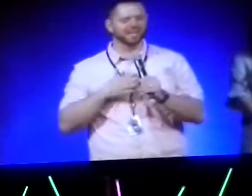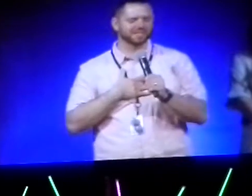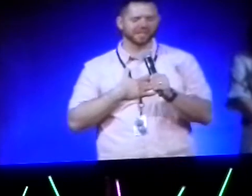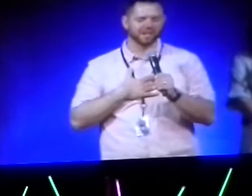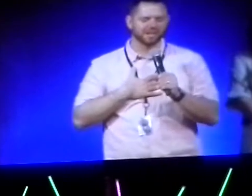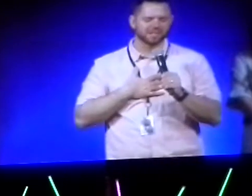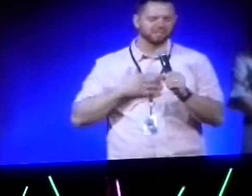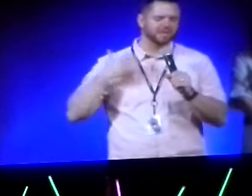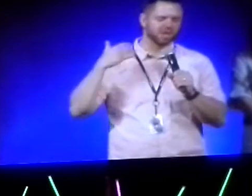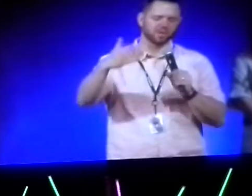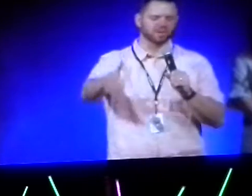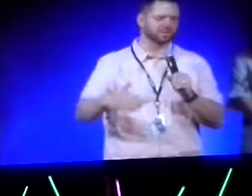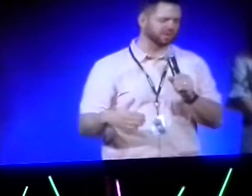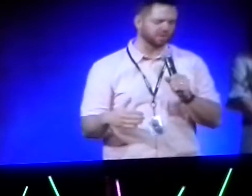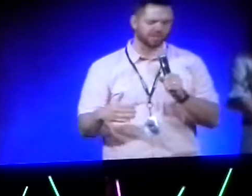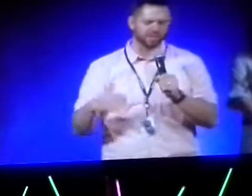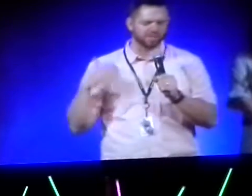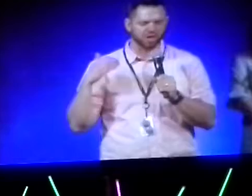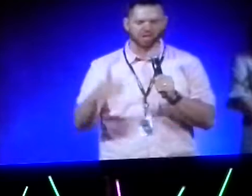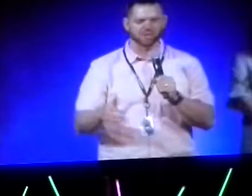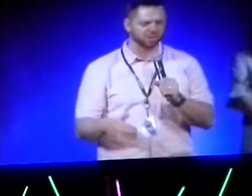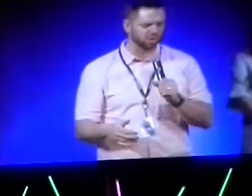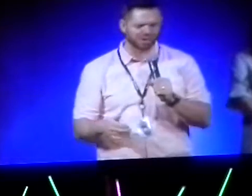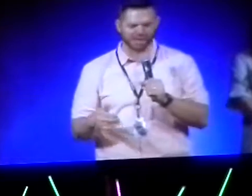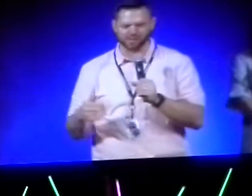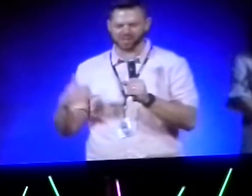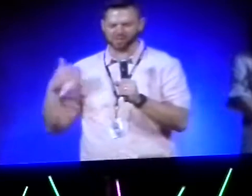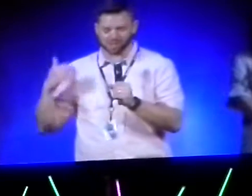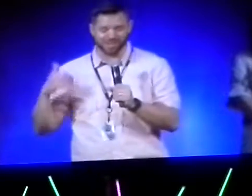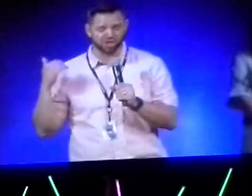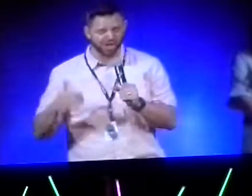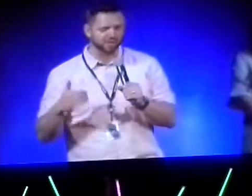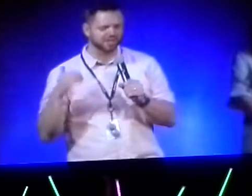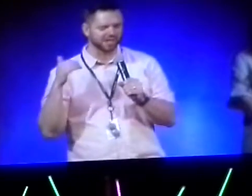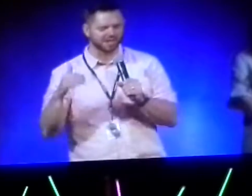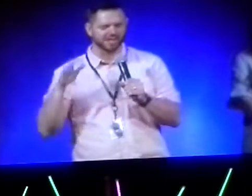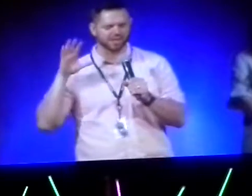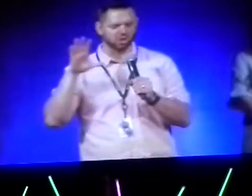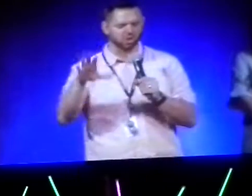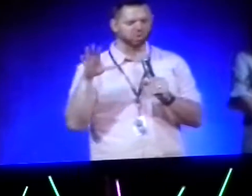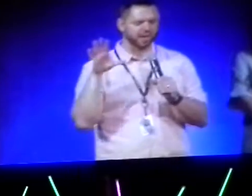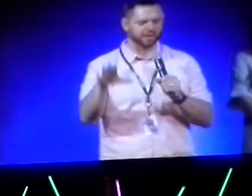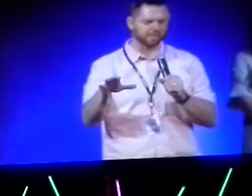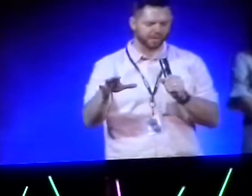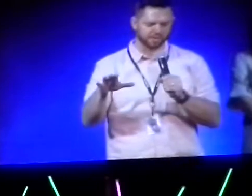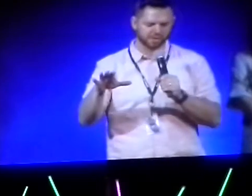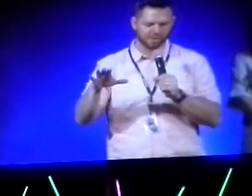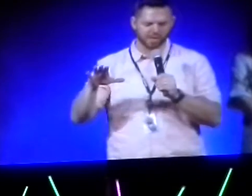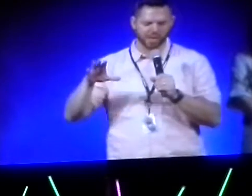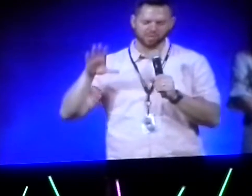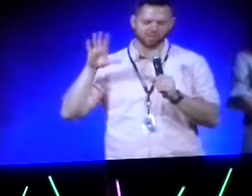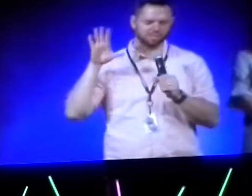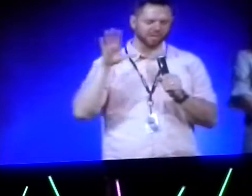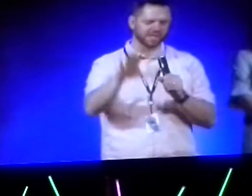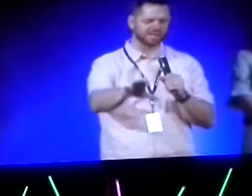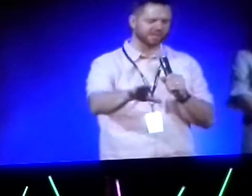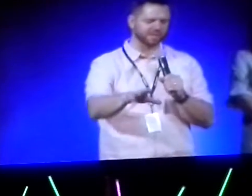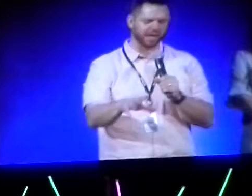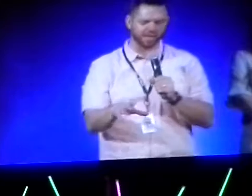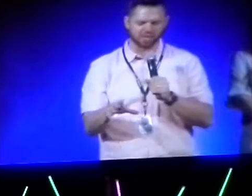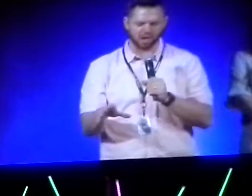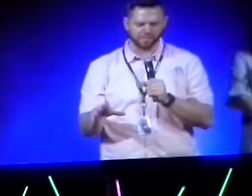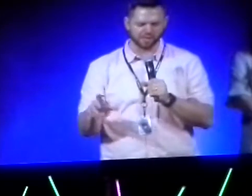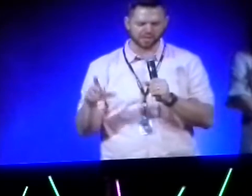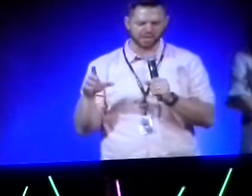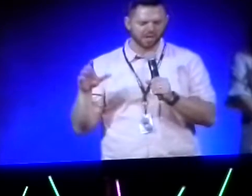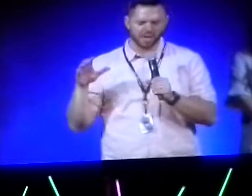it a blessing to be generous to You, to be generous to Your kingdom, to be generous to the things that You care about. God, would you bless these